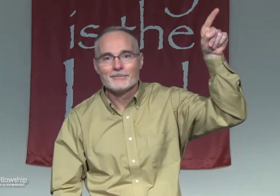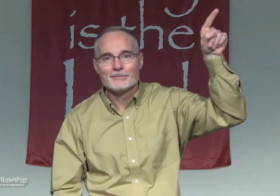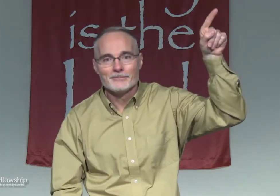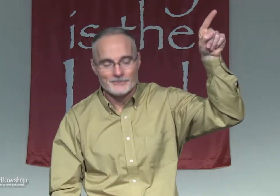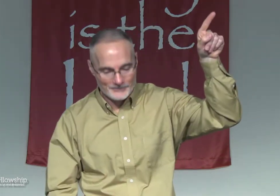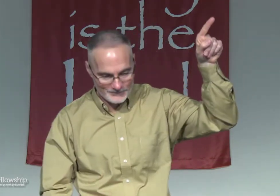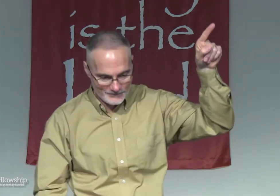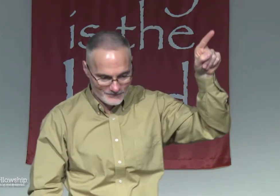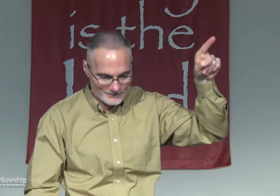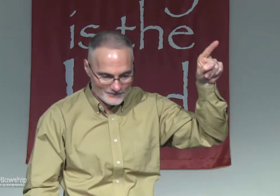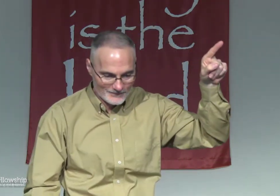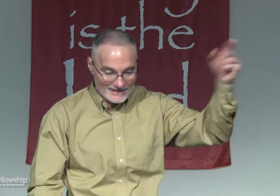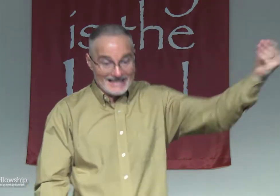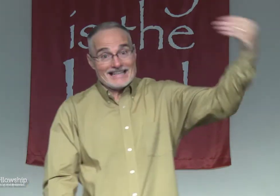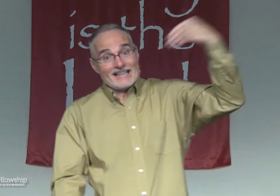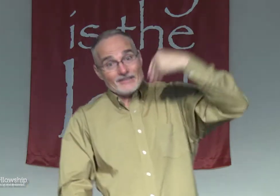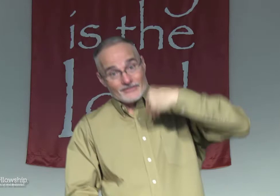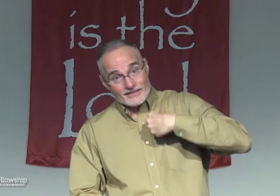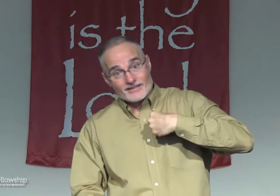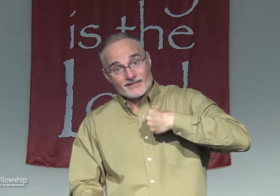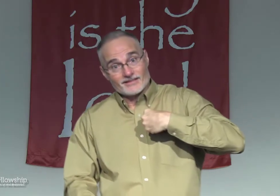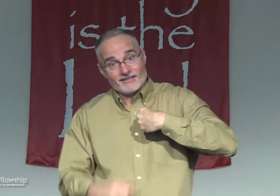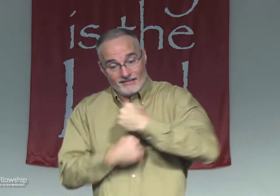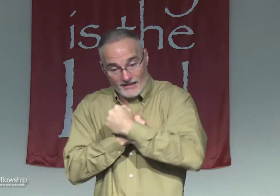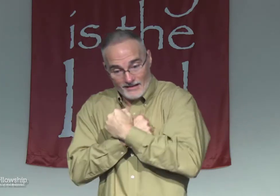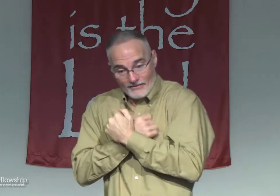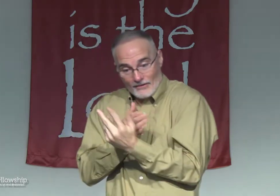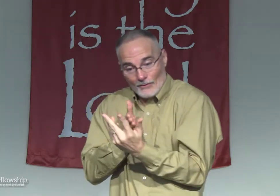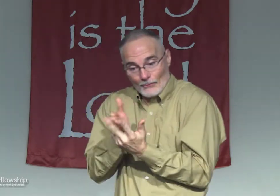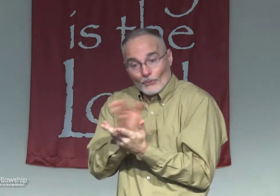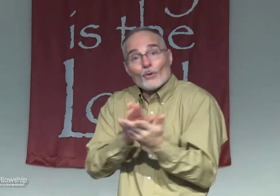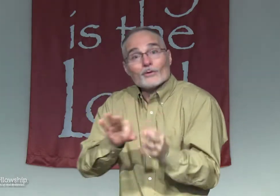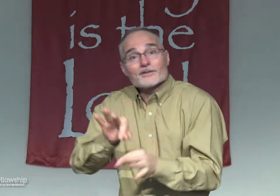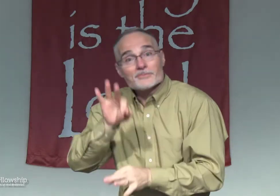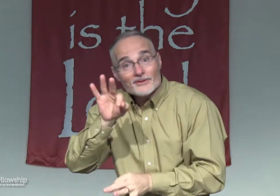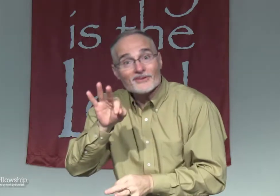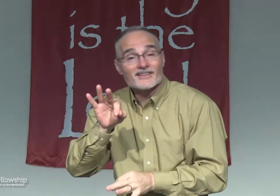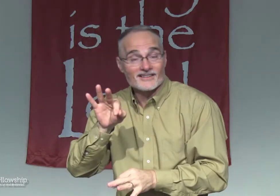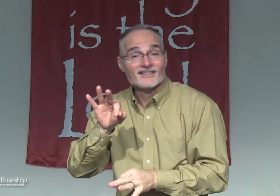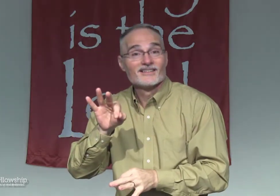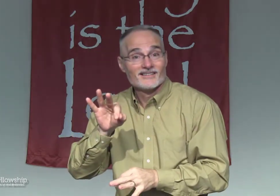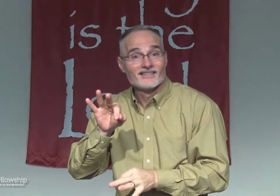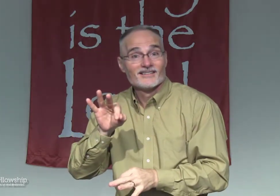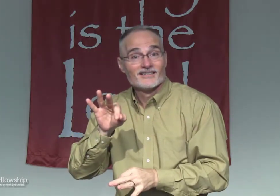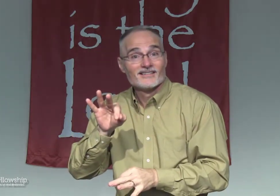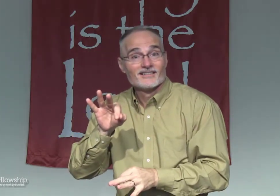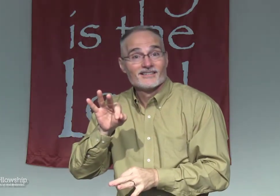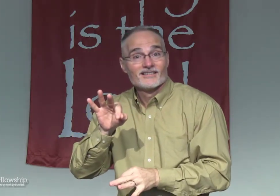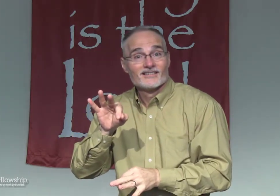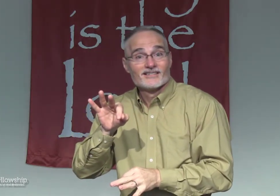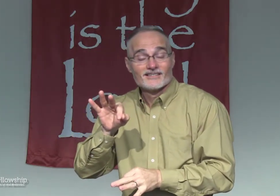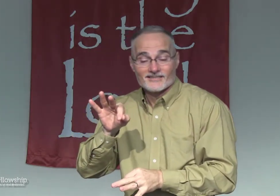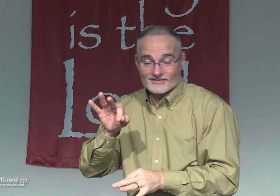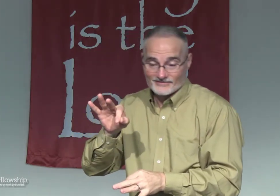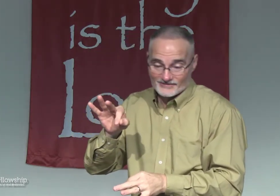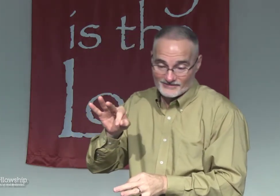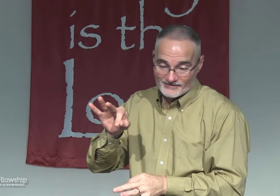it comes from him. He gives us love through the Holy Spirit.